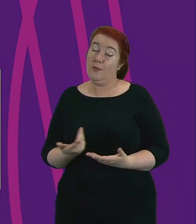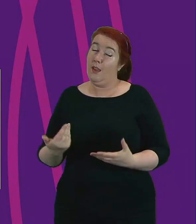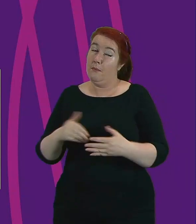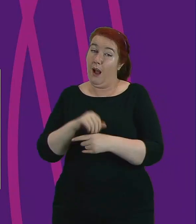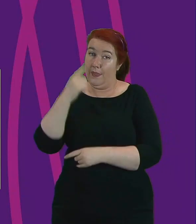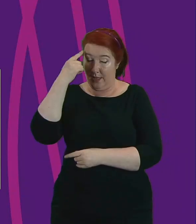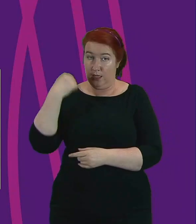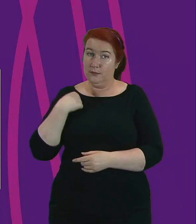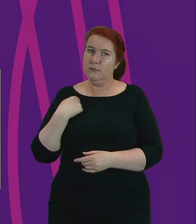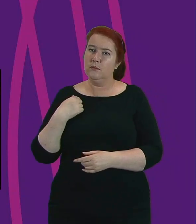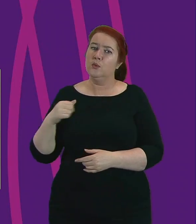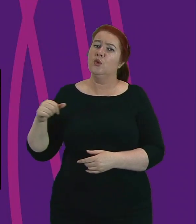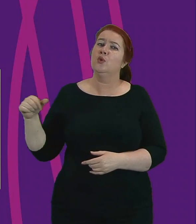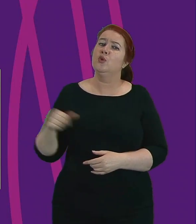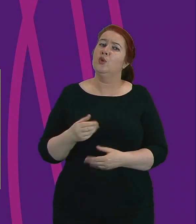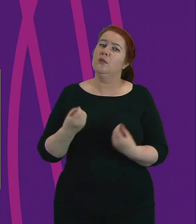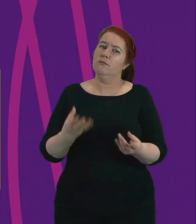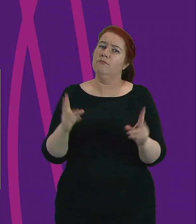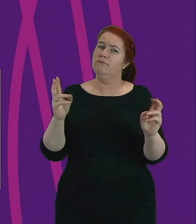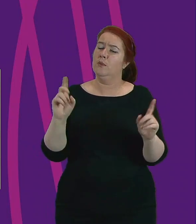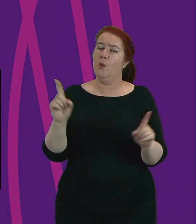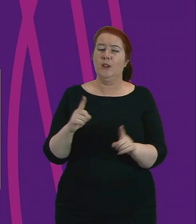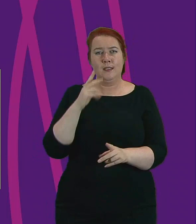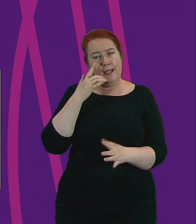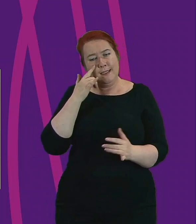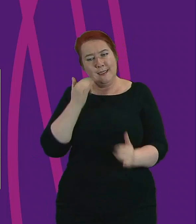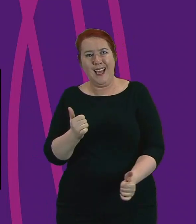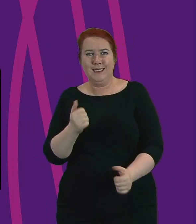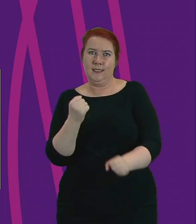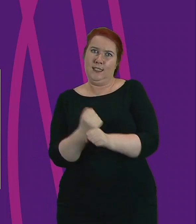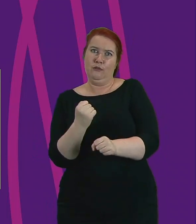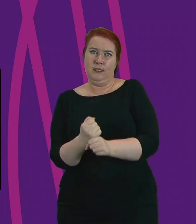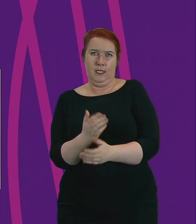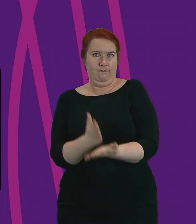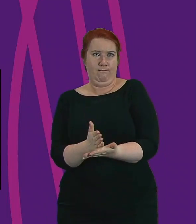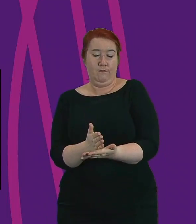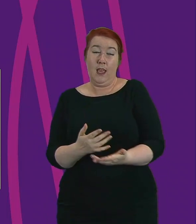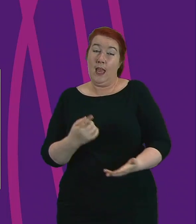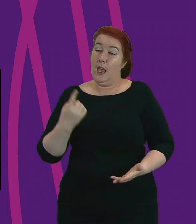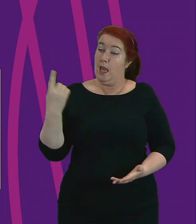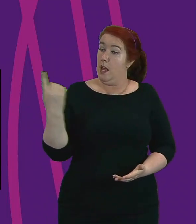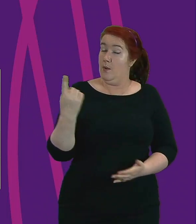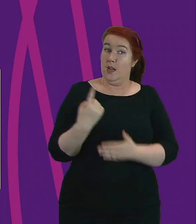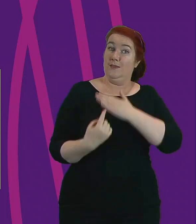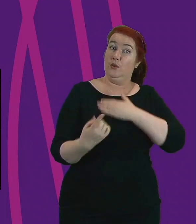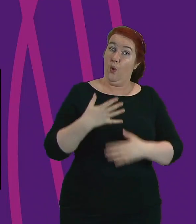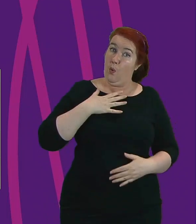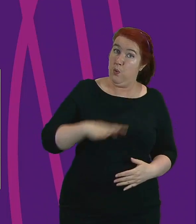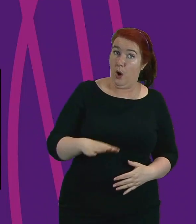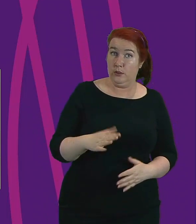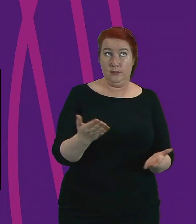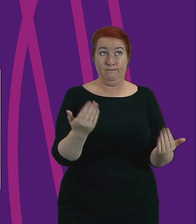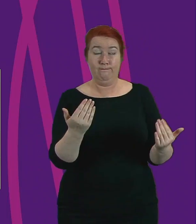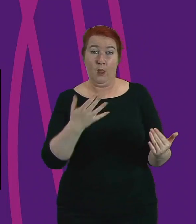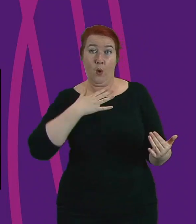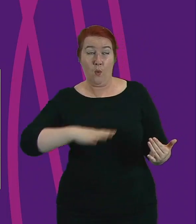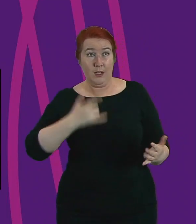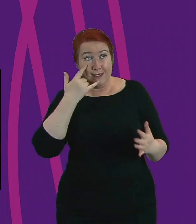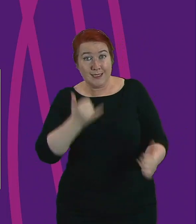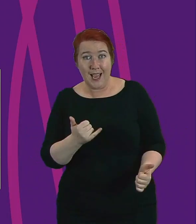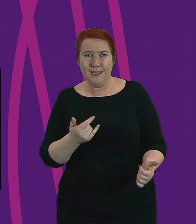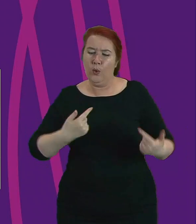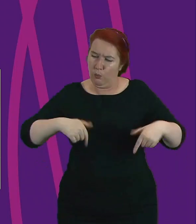implementing a test guarantee for any individual that wants a coronavirus test in Scotland. We have